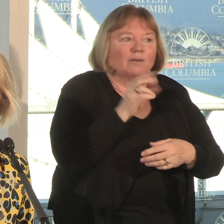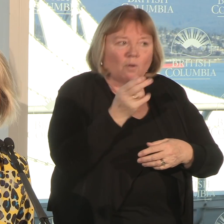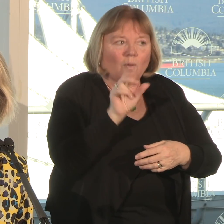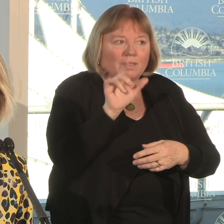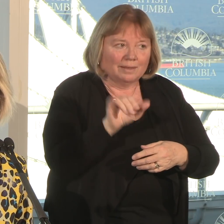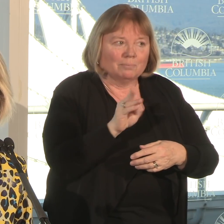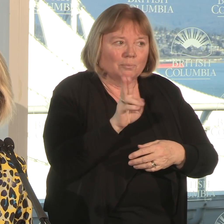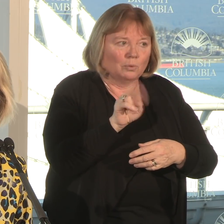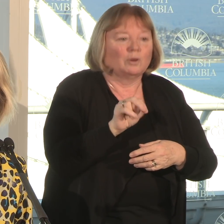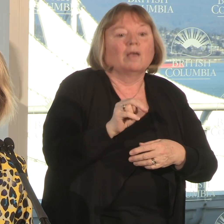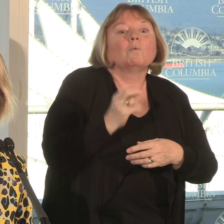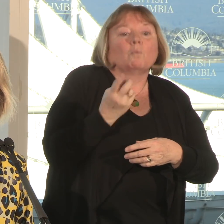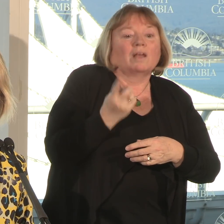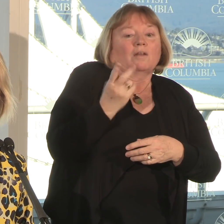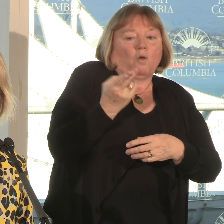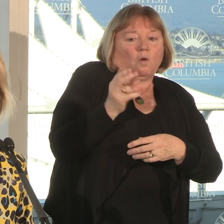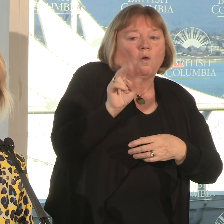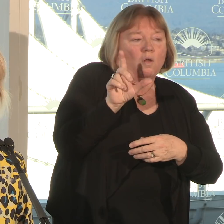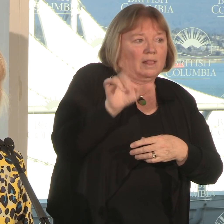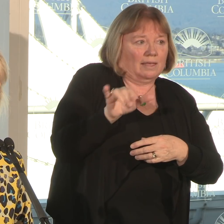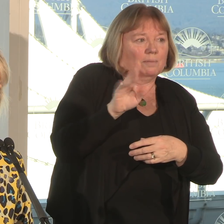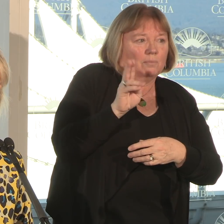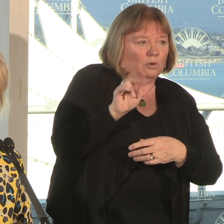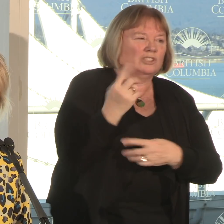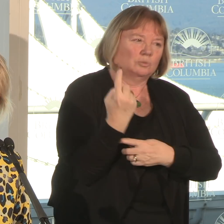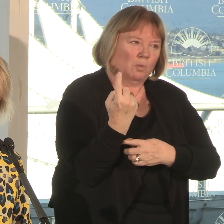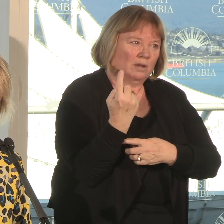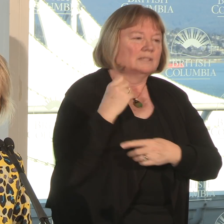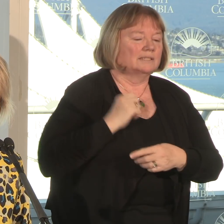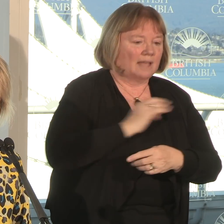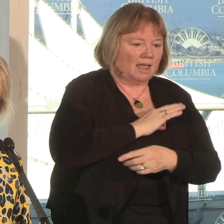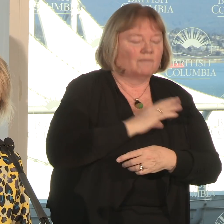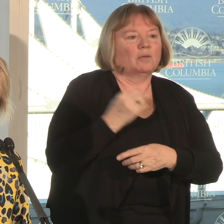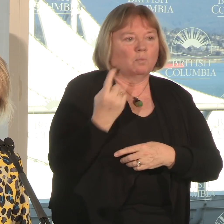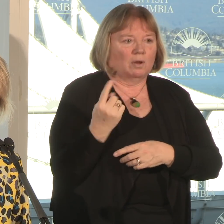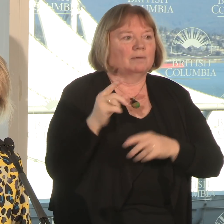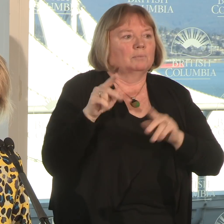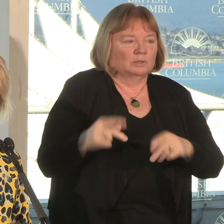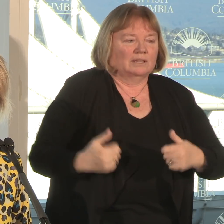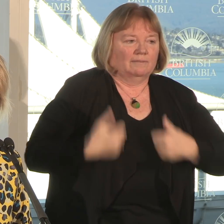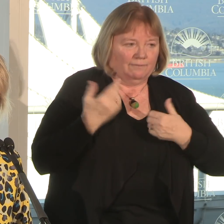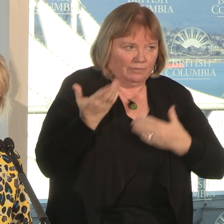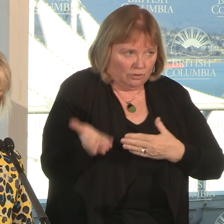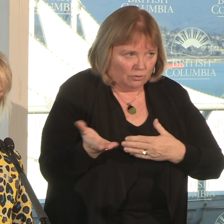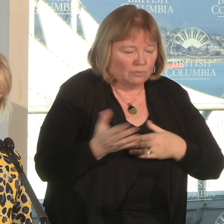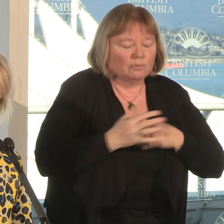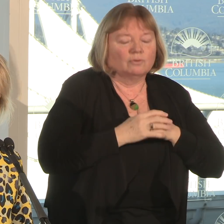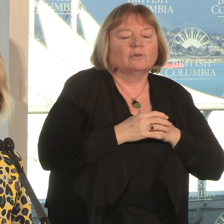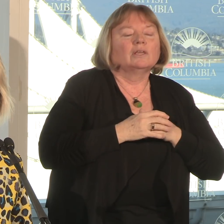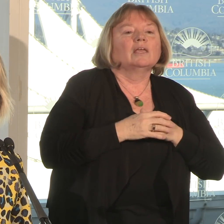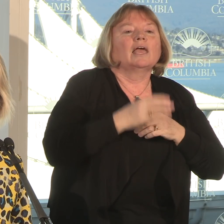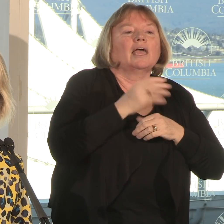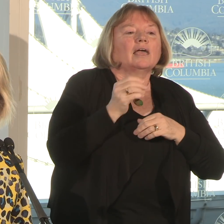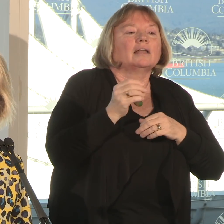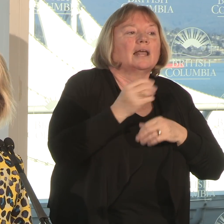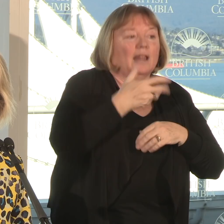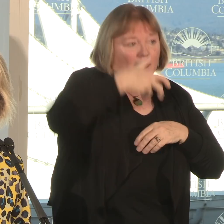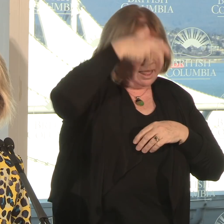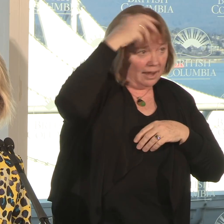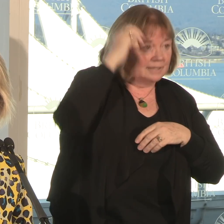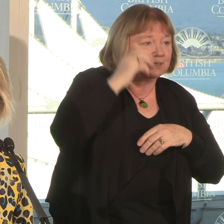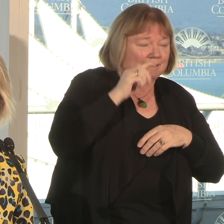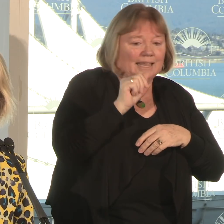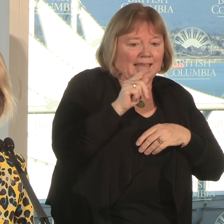at Hollyburn there's just a single staff person and 1 resident at this time. And the Lionsgate cluster